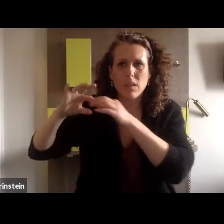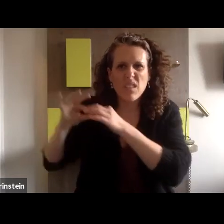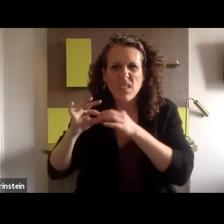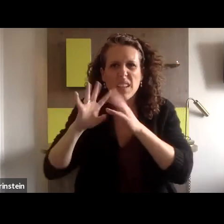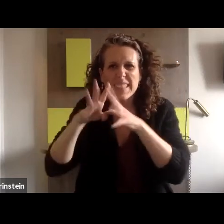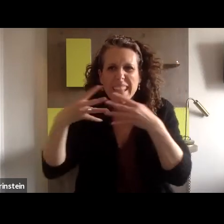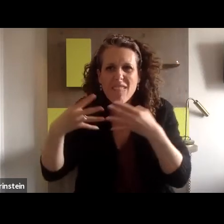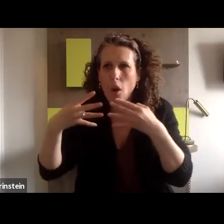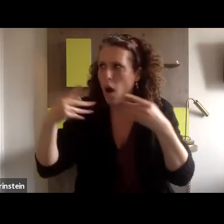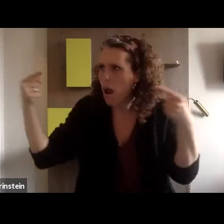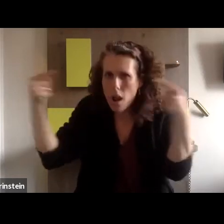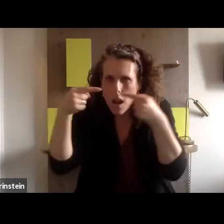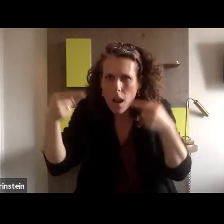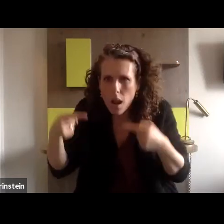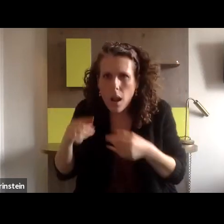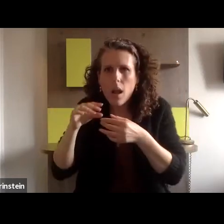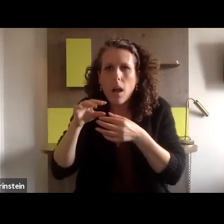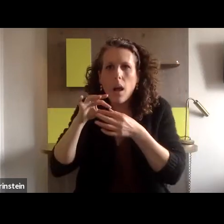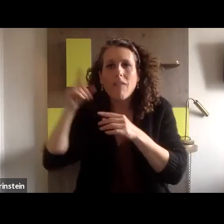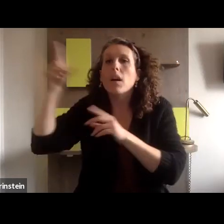studies for spoken languages.